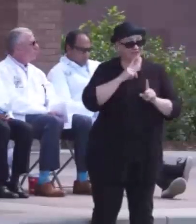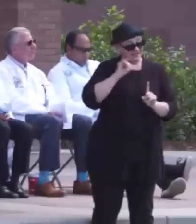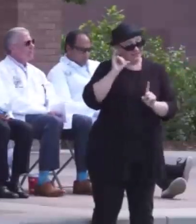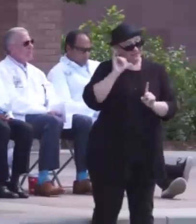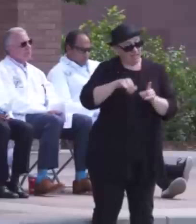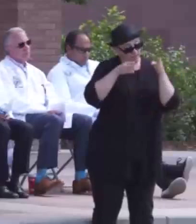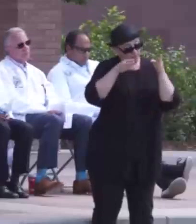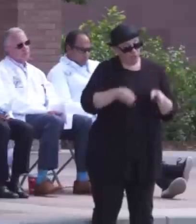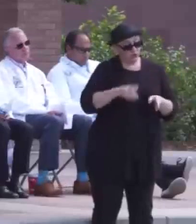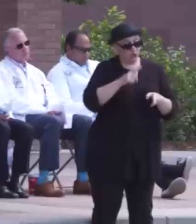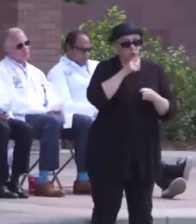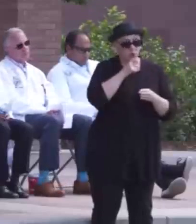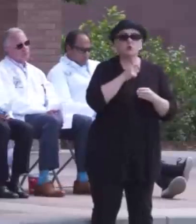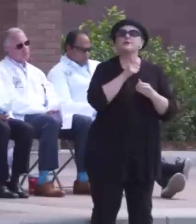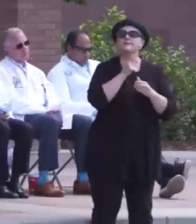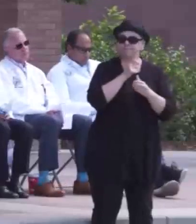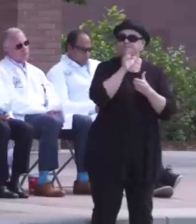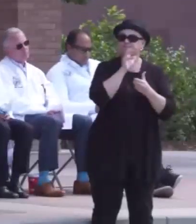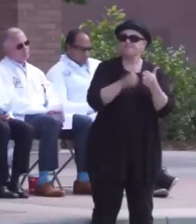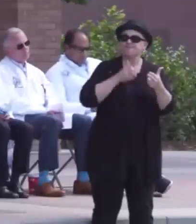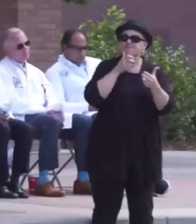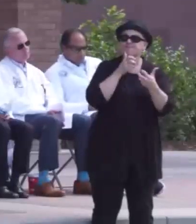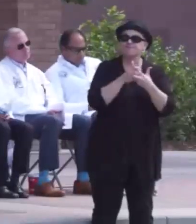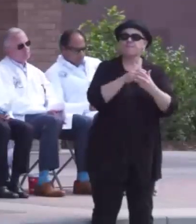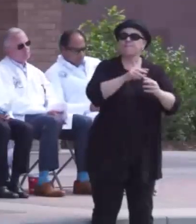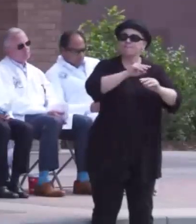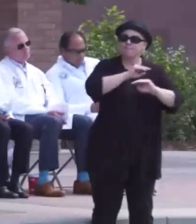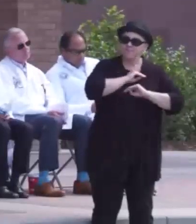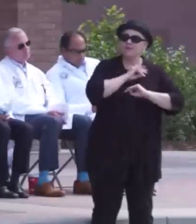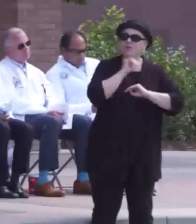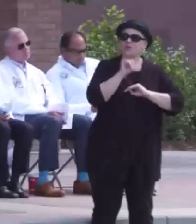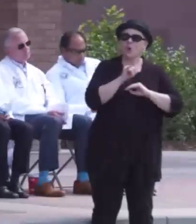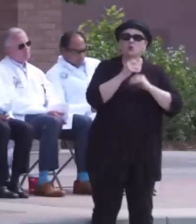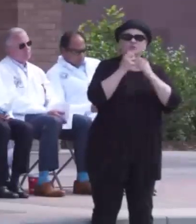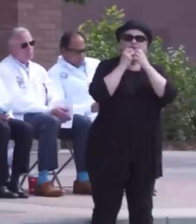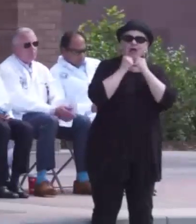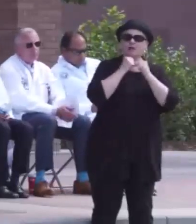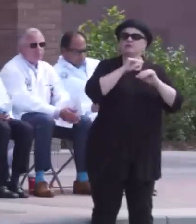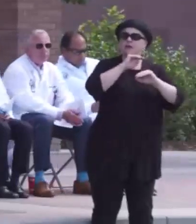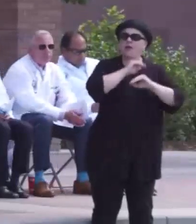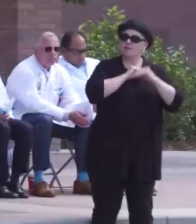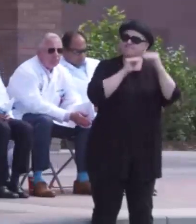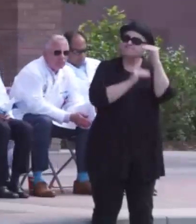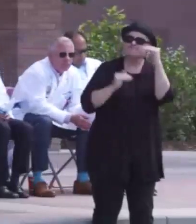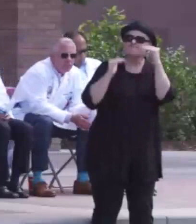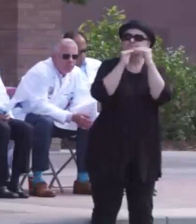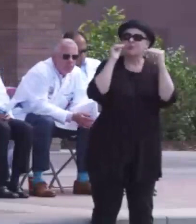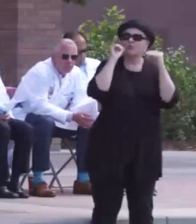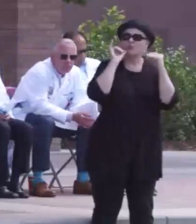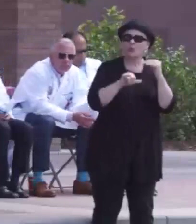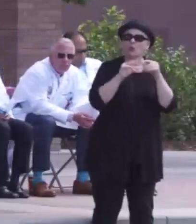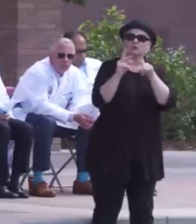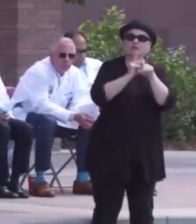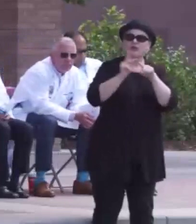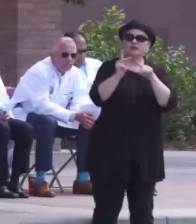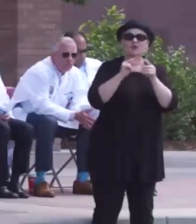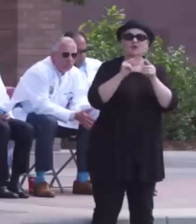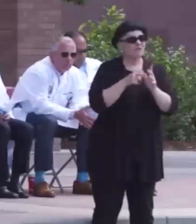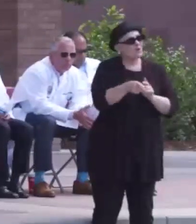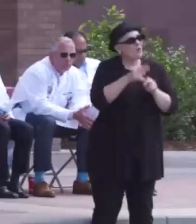those promises, who lives up to those values, is a professional, and their actions are